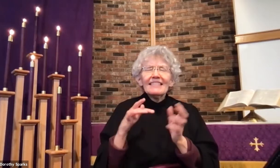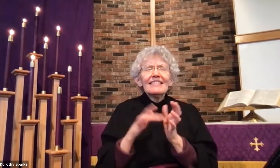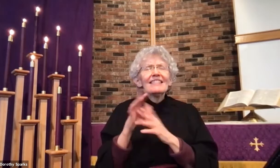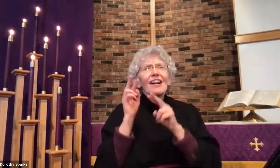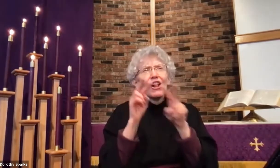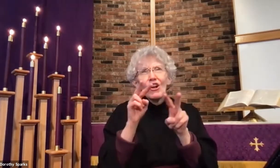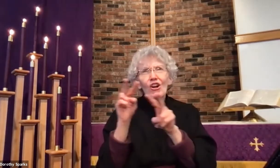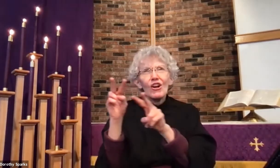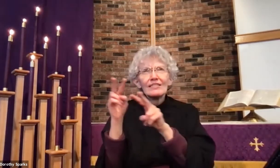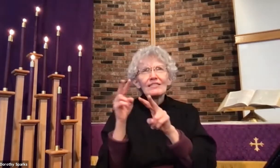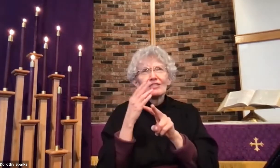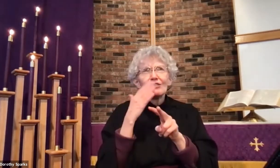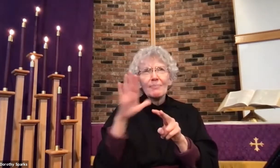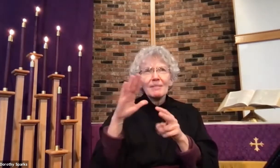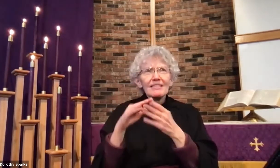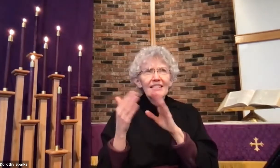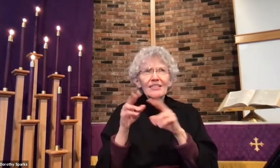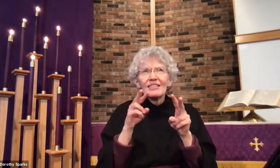killed.